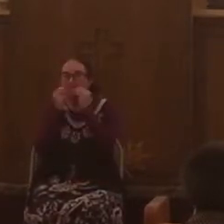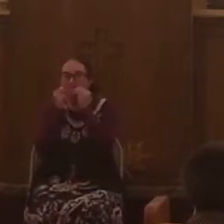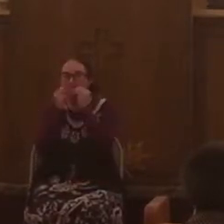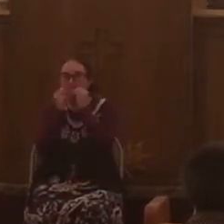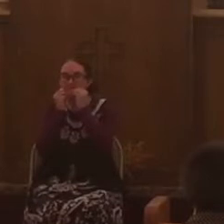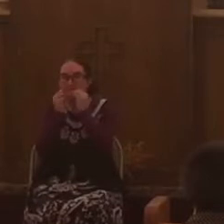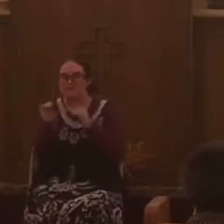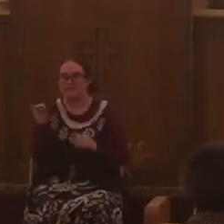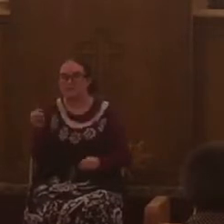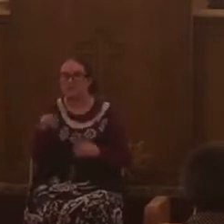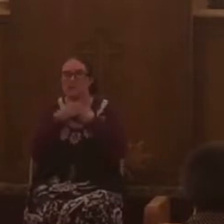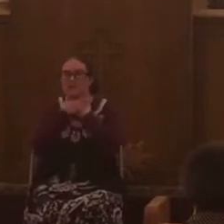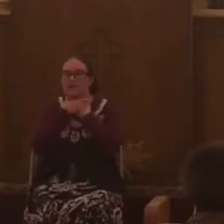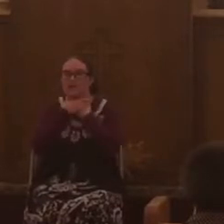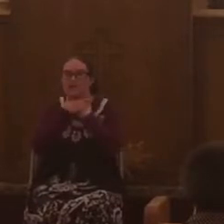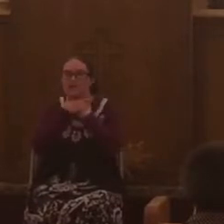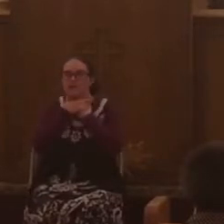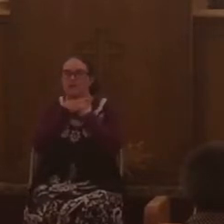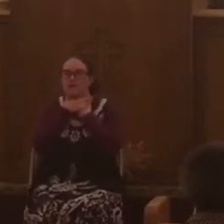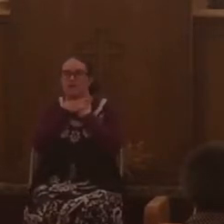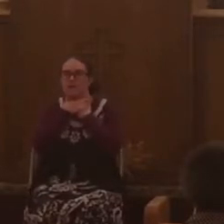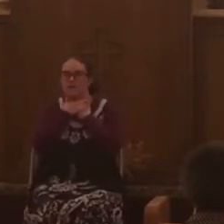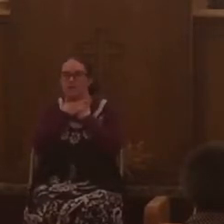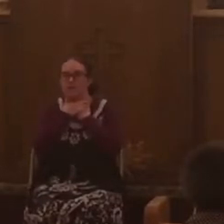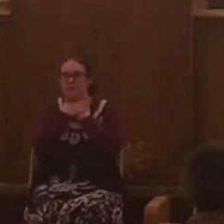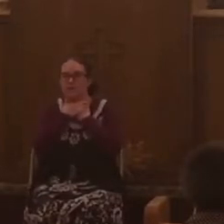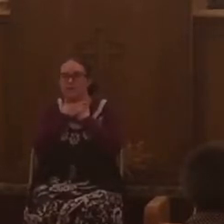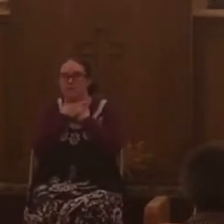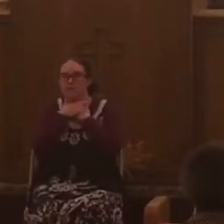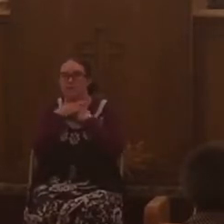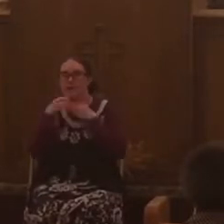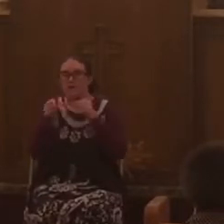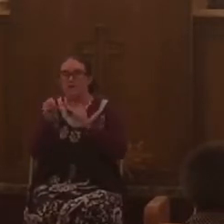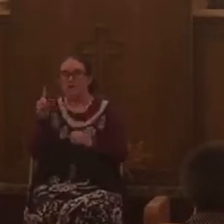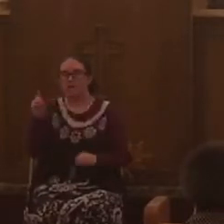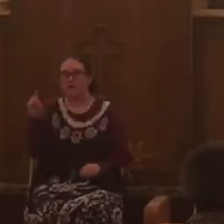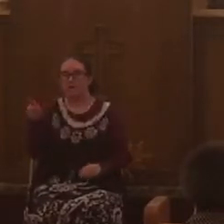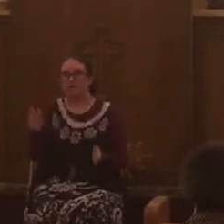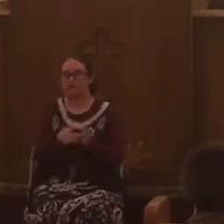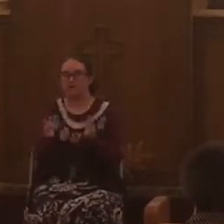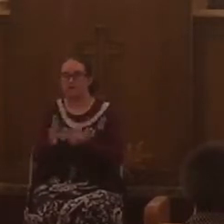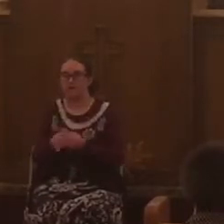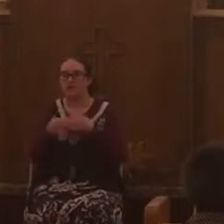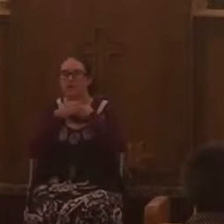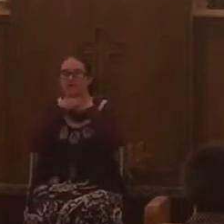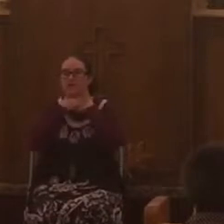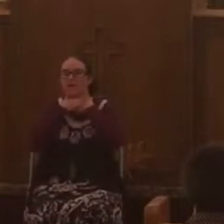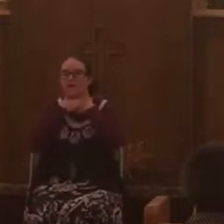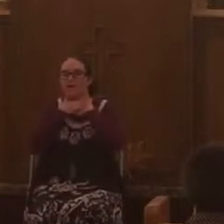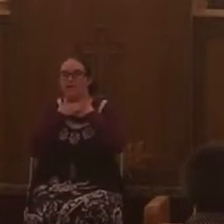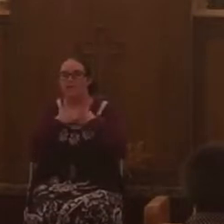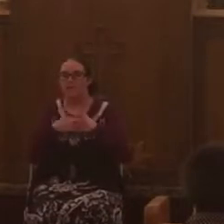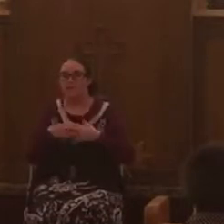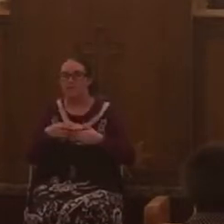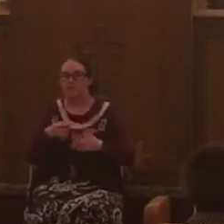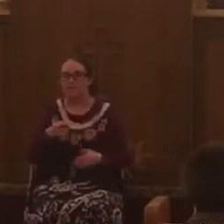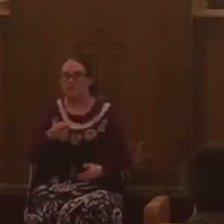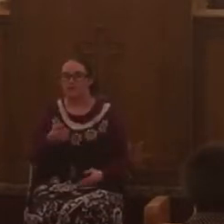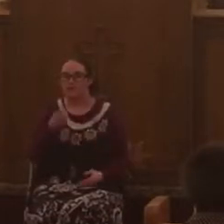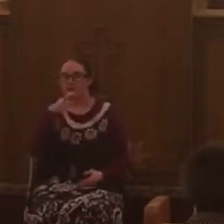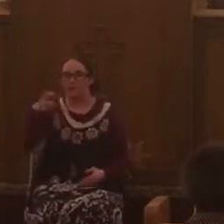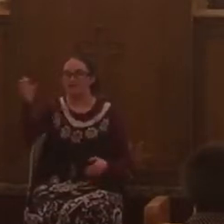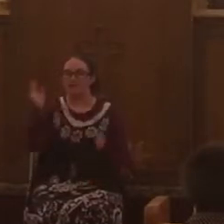of Jesus. Hallelujah. First he said, I couldn't really get it all the way out. All I could do was kind of whisper it, because he's holding my